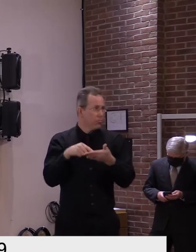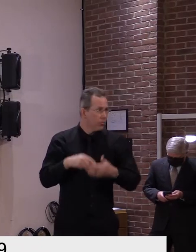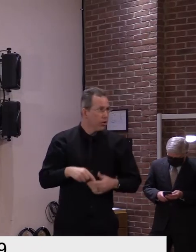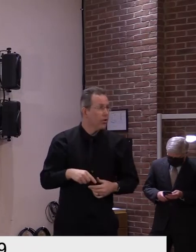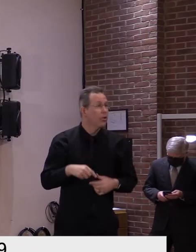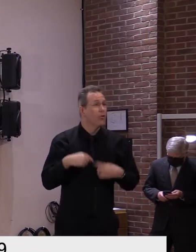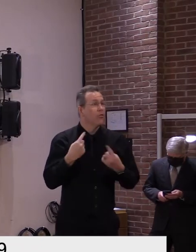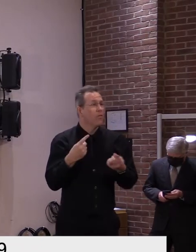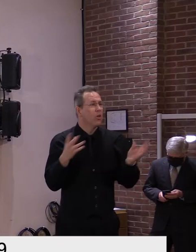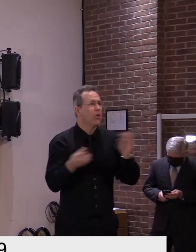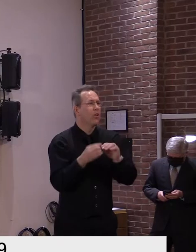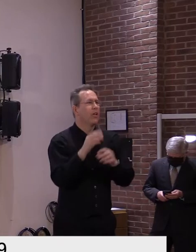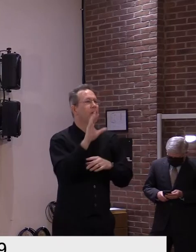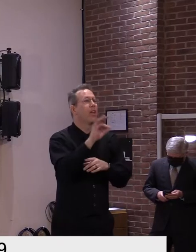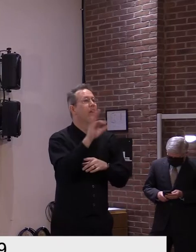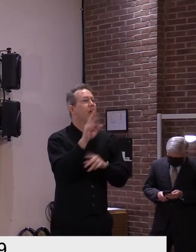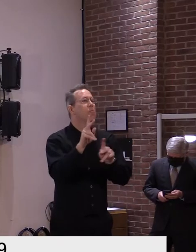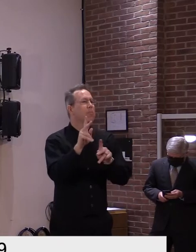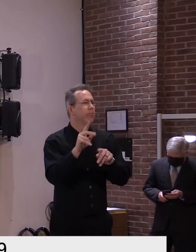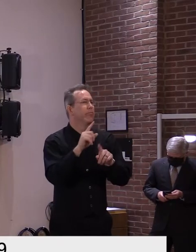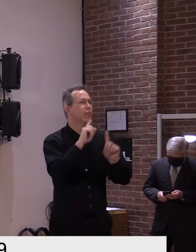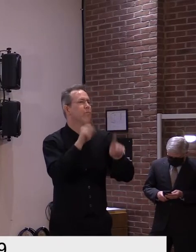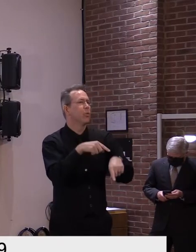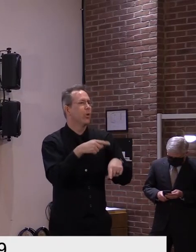thousands of vaccinated